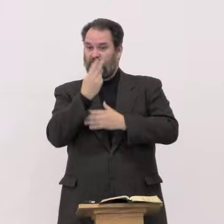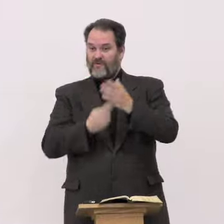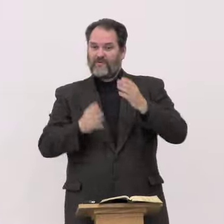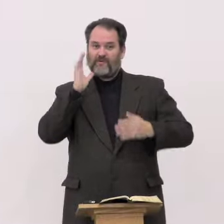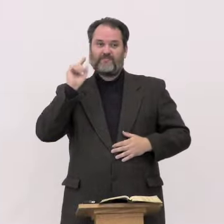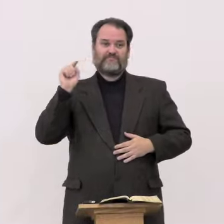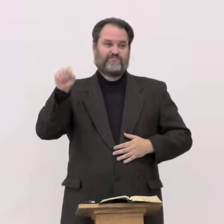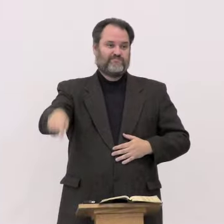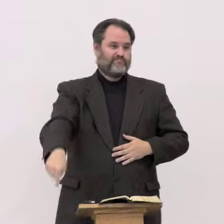a